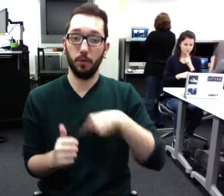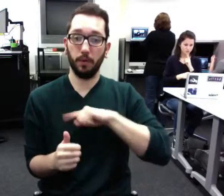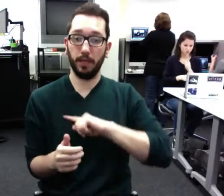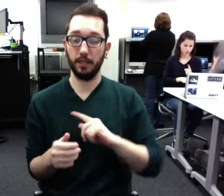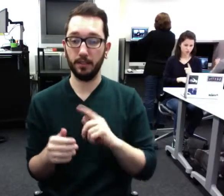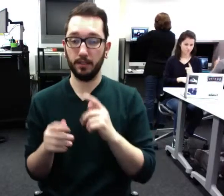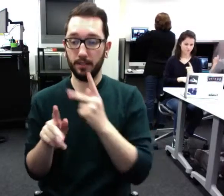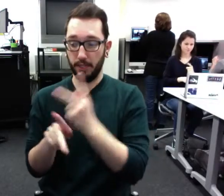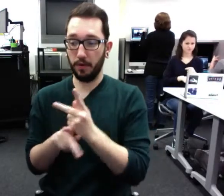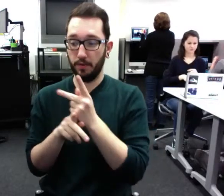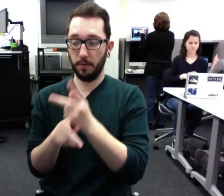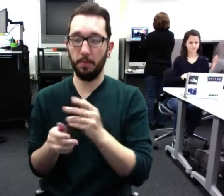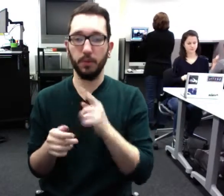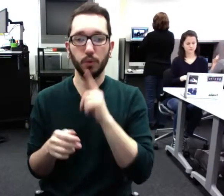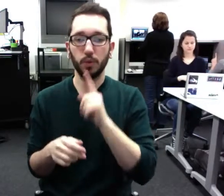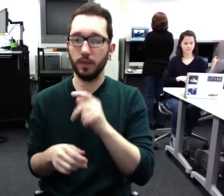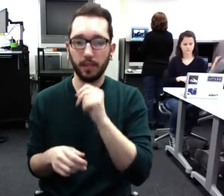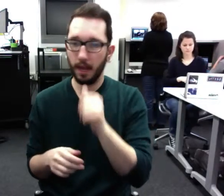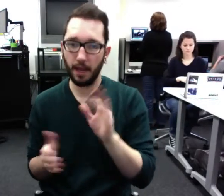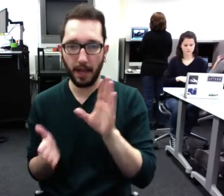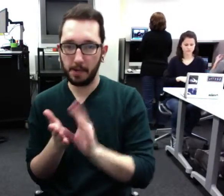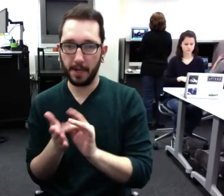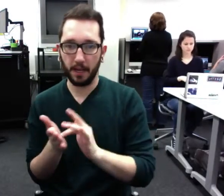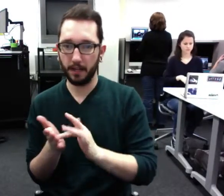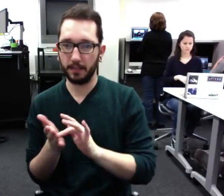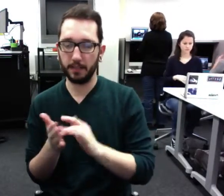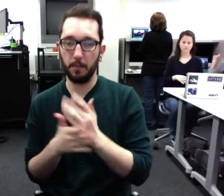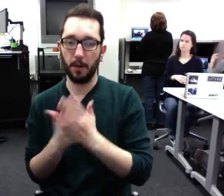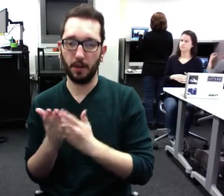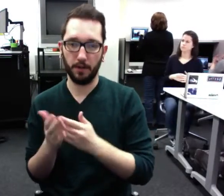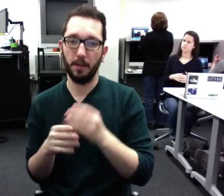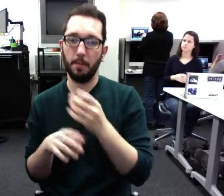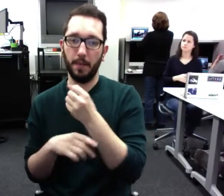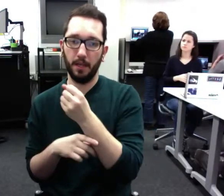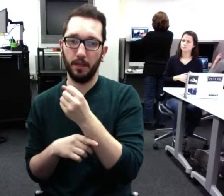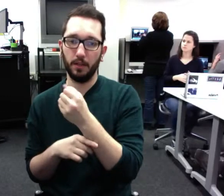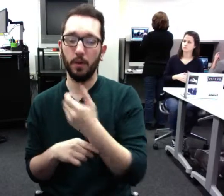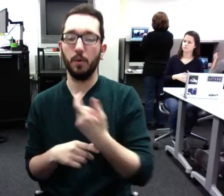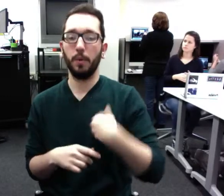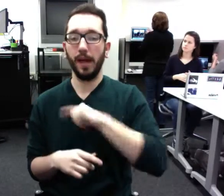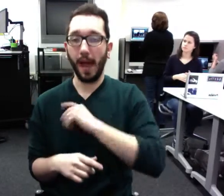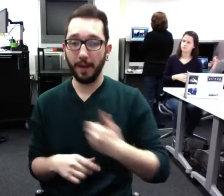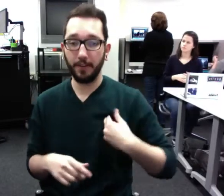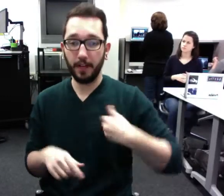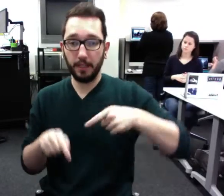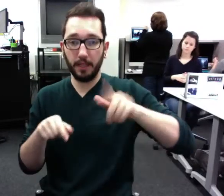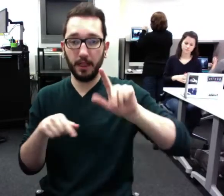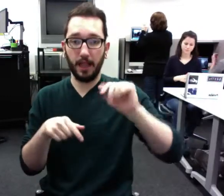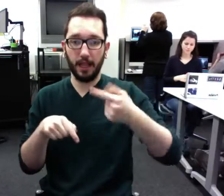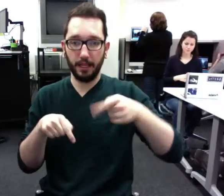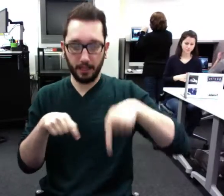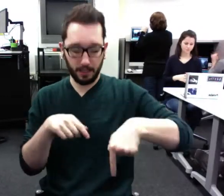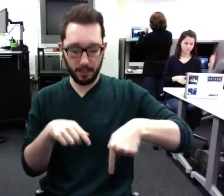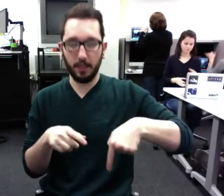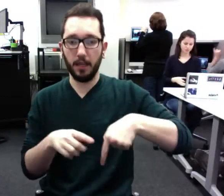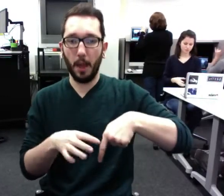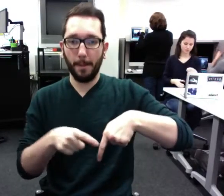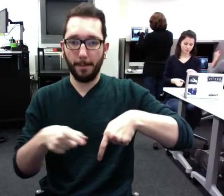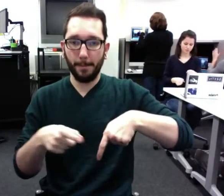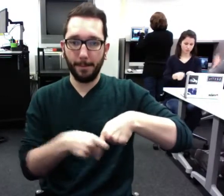red. It says treated on it so that everyone knows that that cow is on antibiotics. They hook her up to a separate bucket, and then